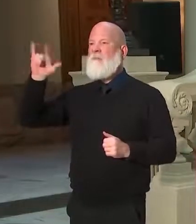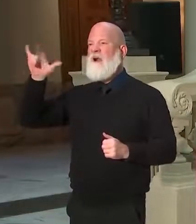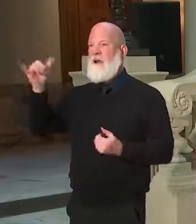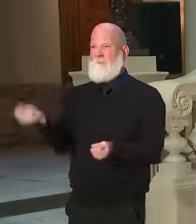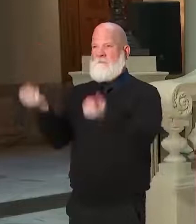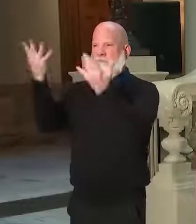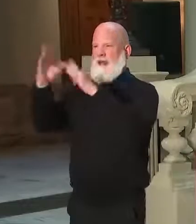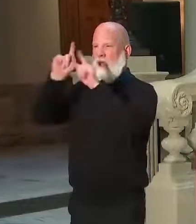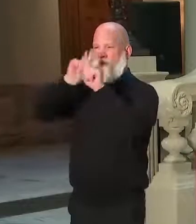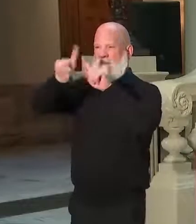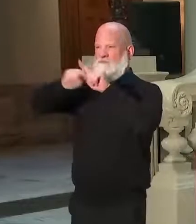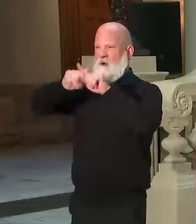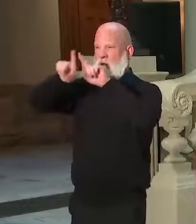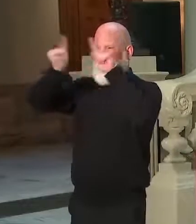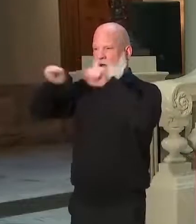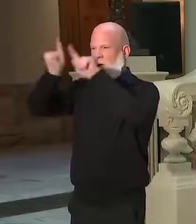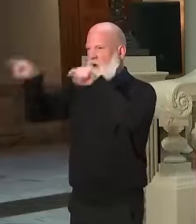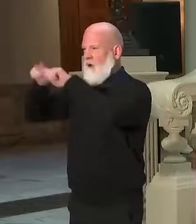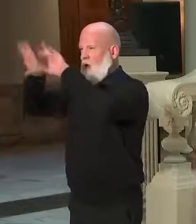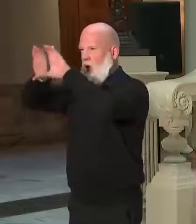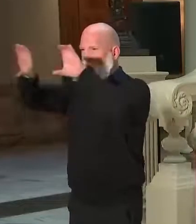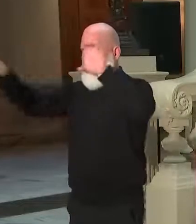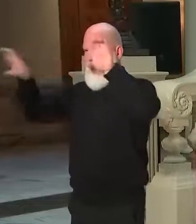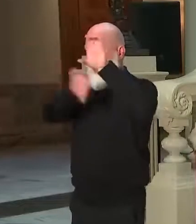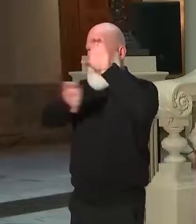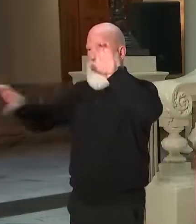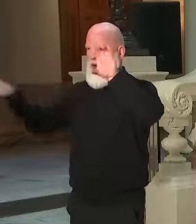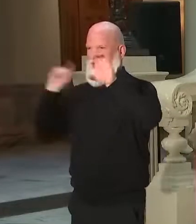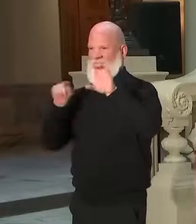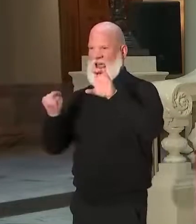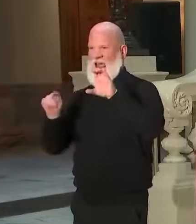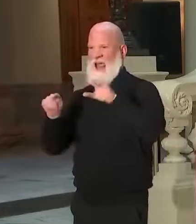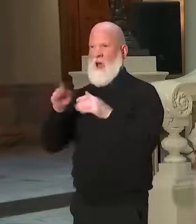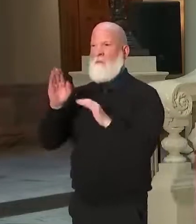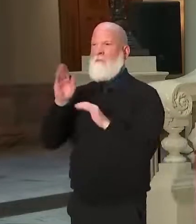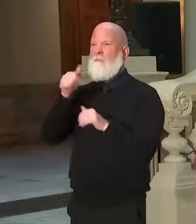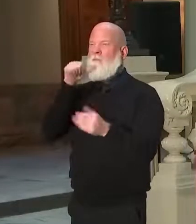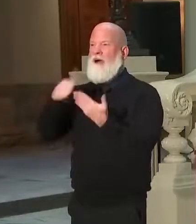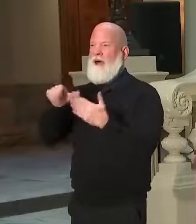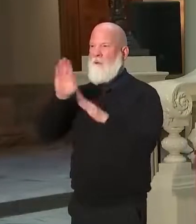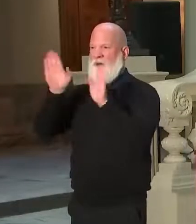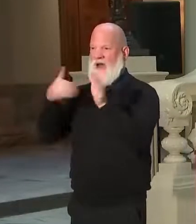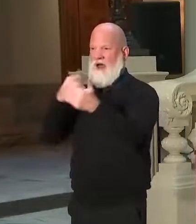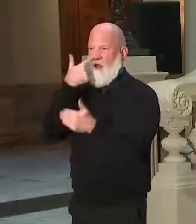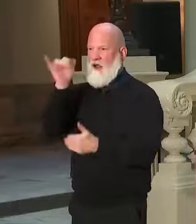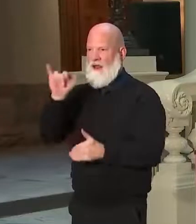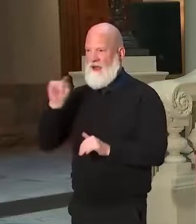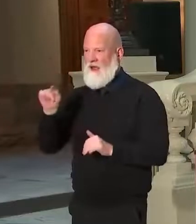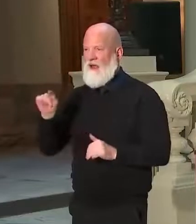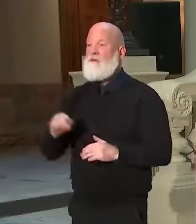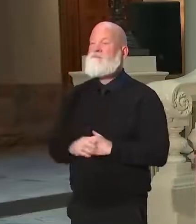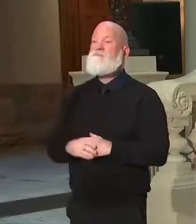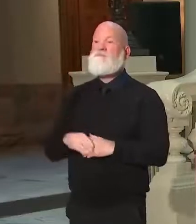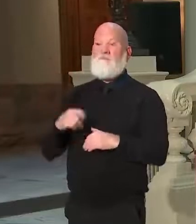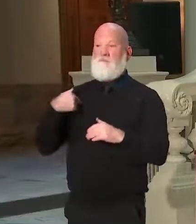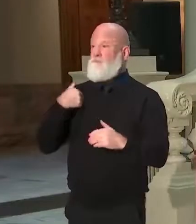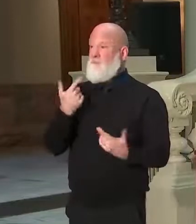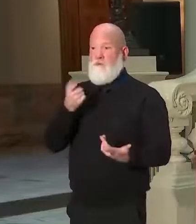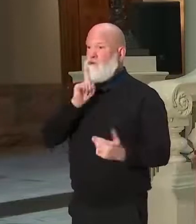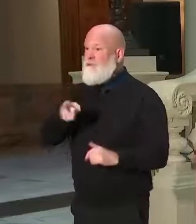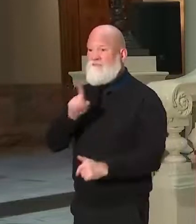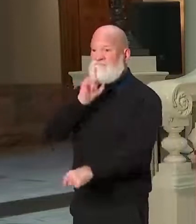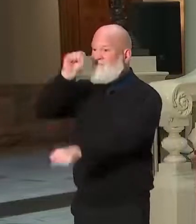multifamily housing, like apartments. So that's everything we've seen so far. We haven't seen anybody actually registering to vote at a USPS P.O.